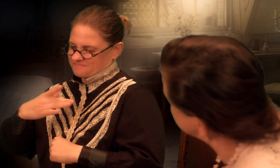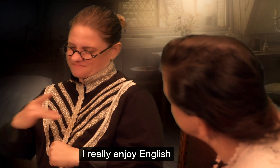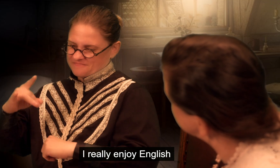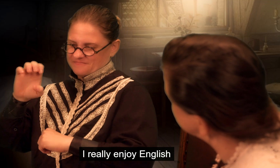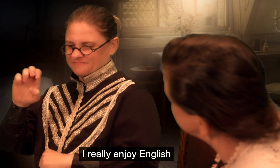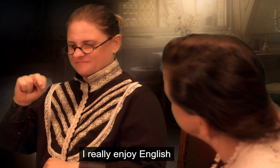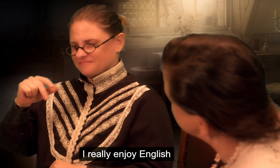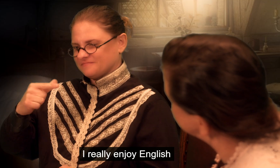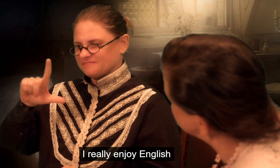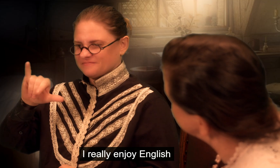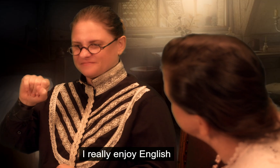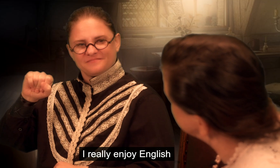I really enjoy English.